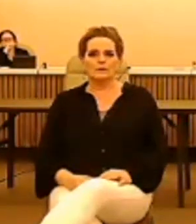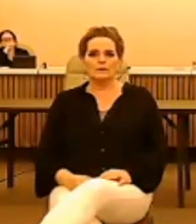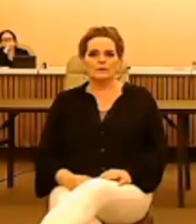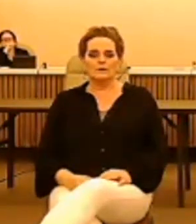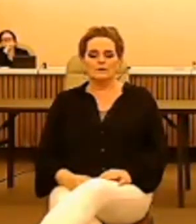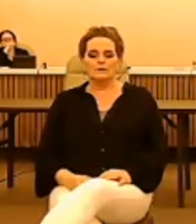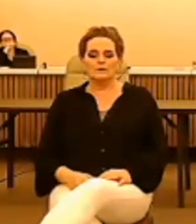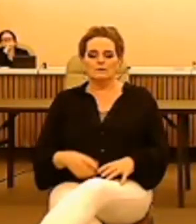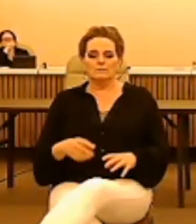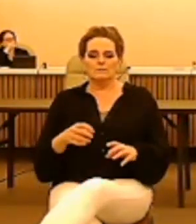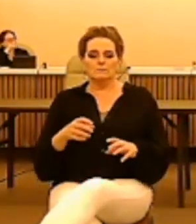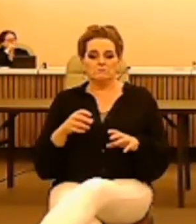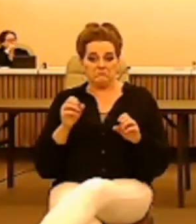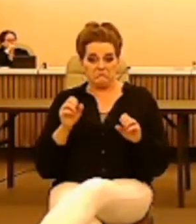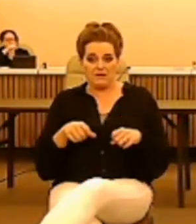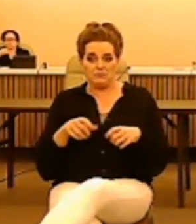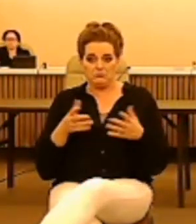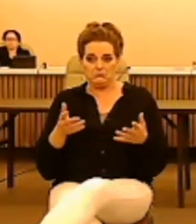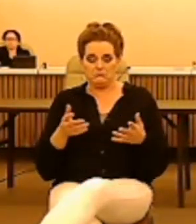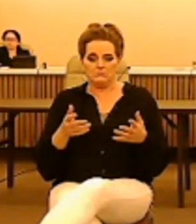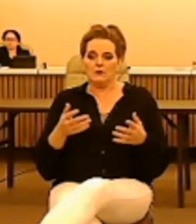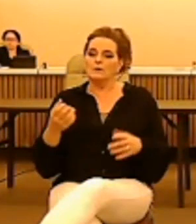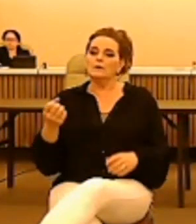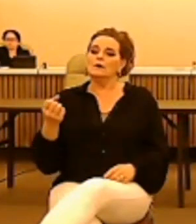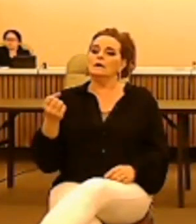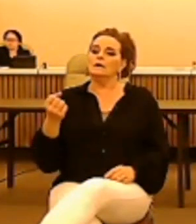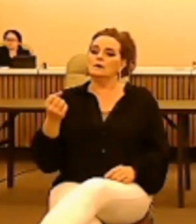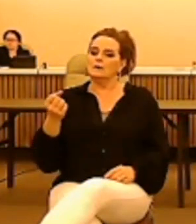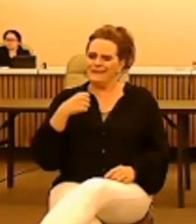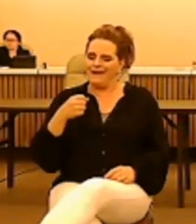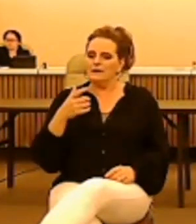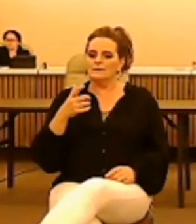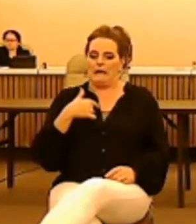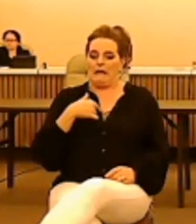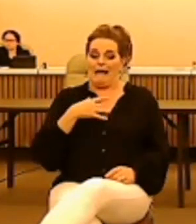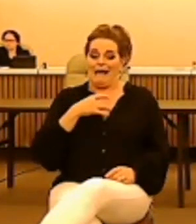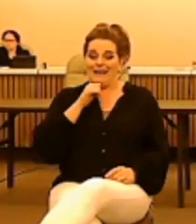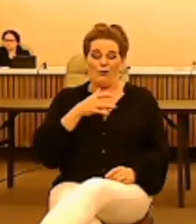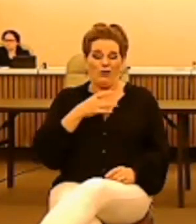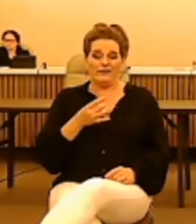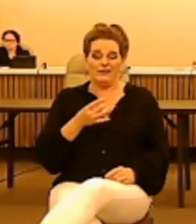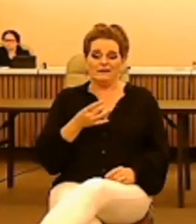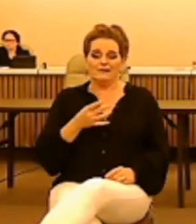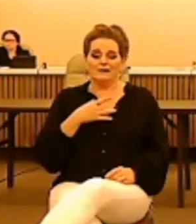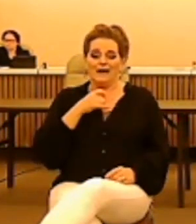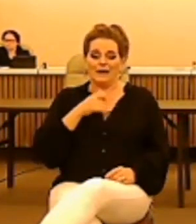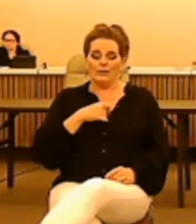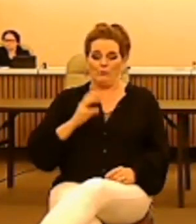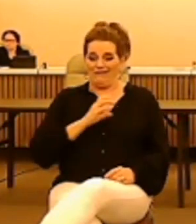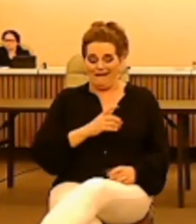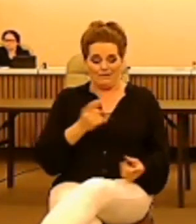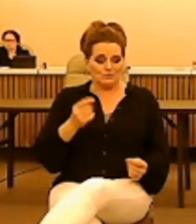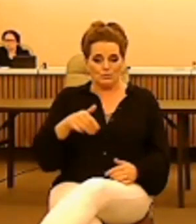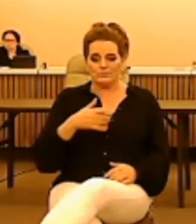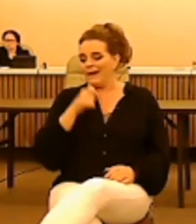reason behind that? Can you elaborate or? Yeah, now, or- because I don't like where you pack. I don't like when Congress does it. I don't like